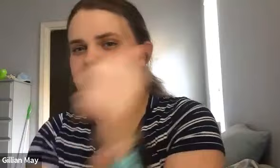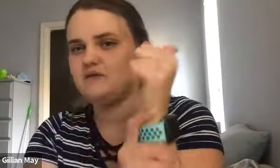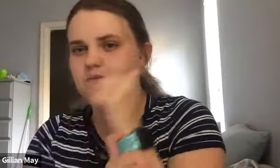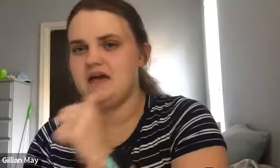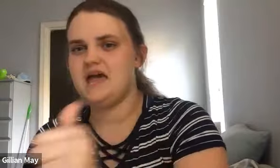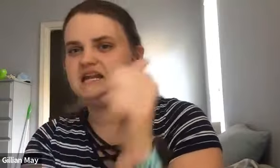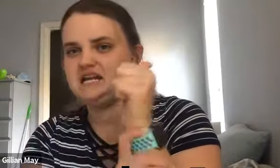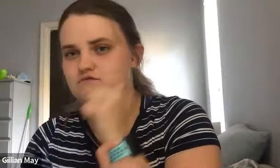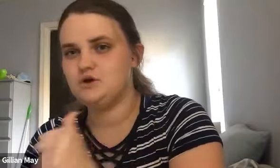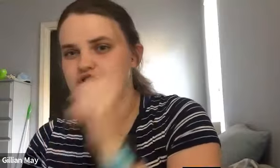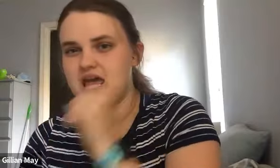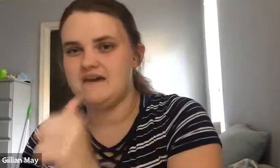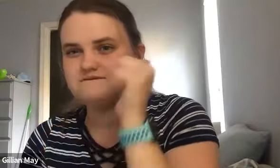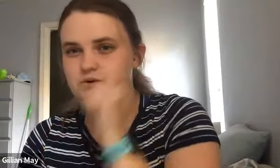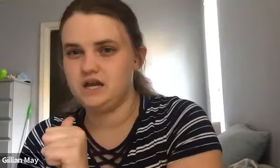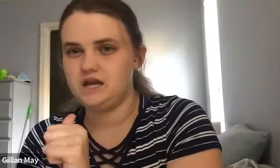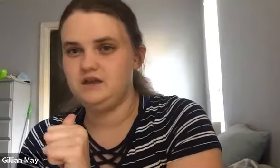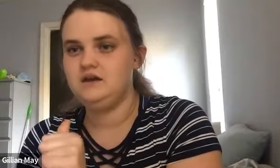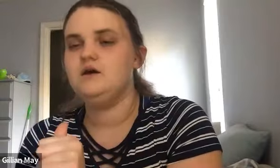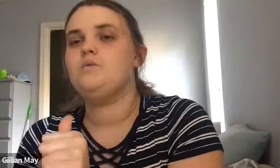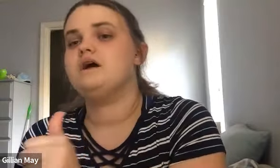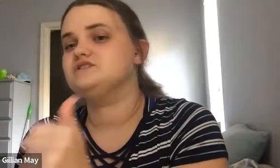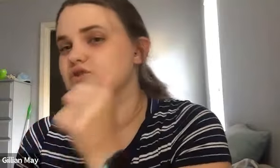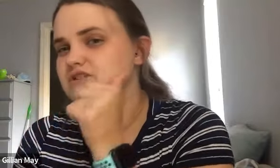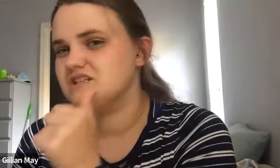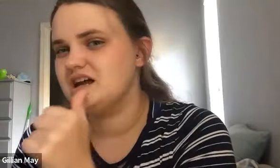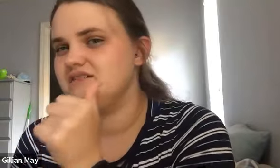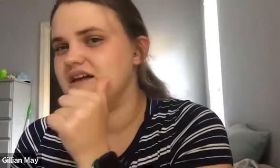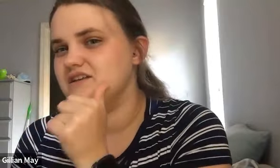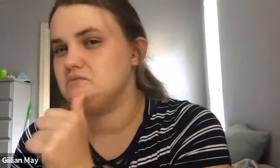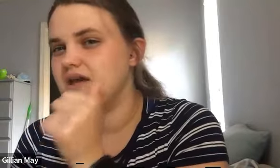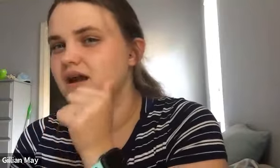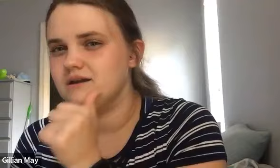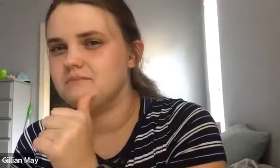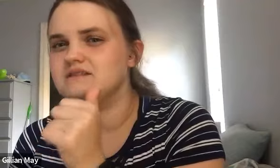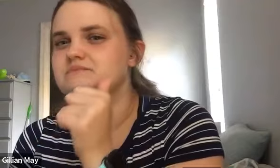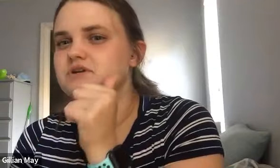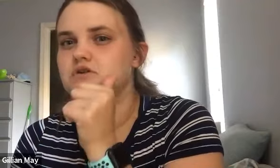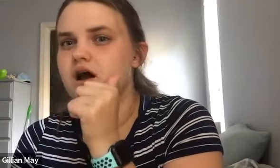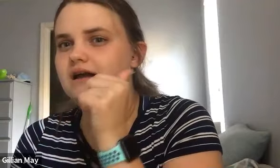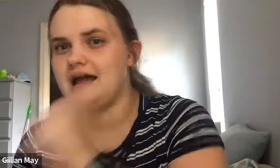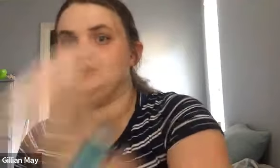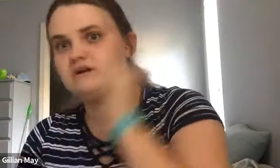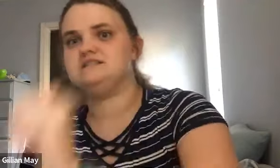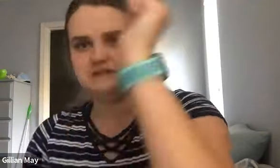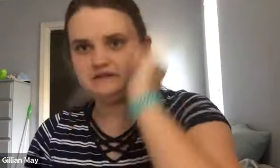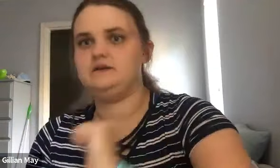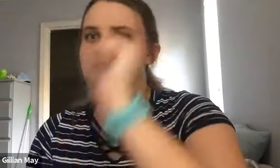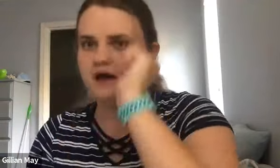that repetitive motion every day. Whereas girls just kind of like you may kind of can bounce it, but you're not aggressively like going back